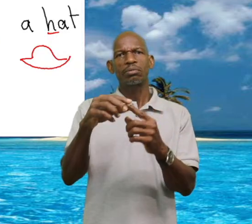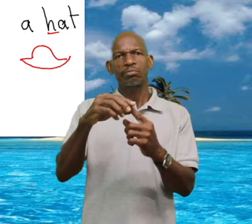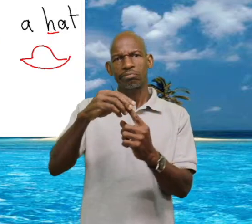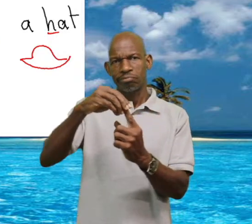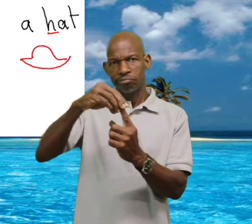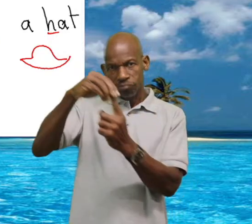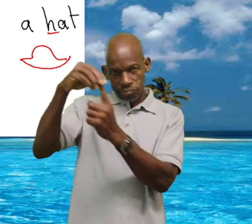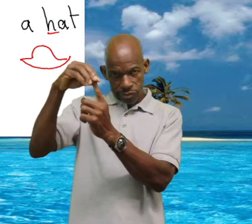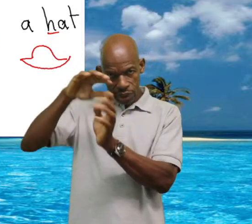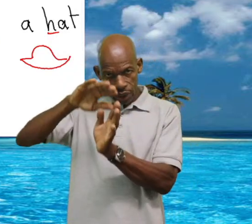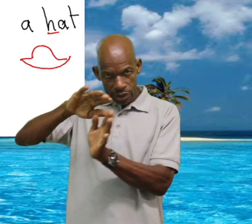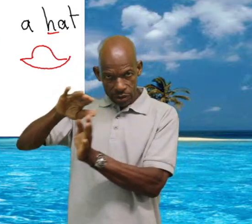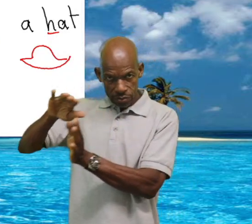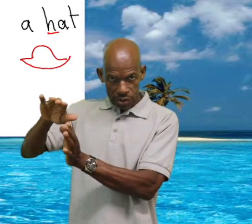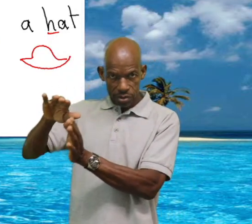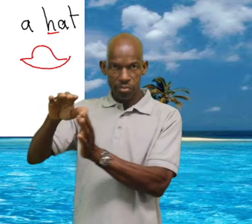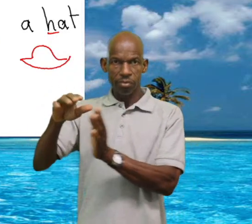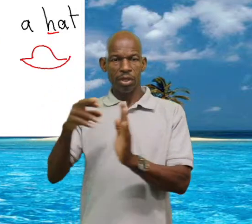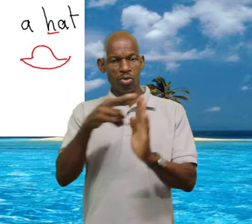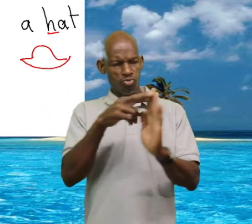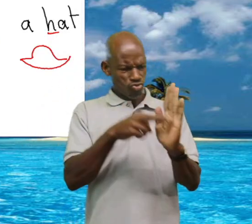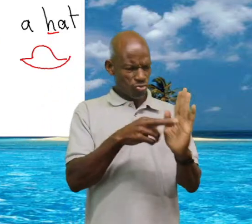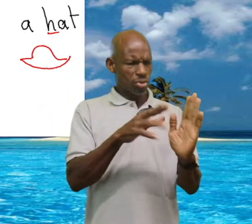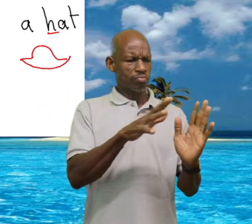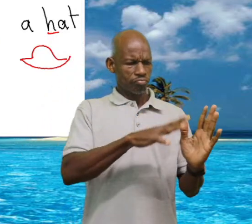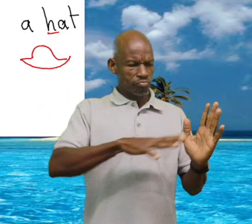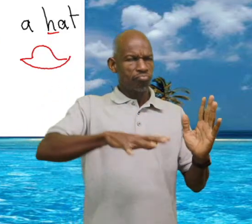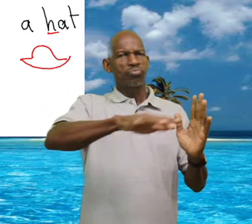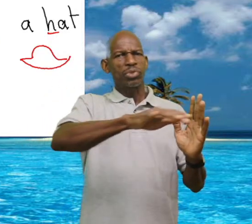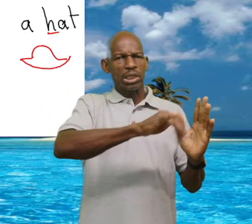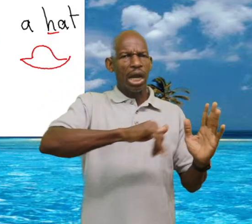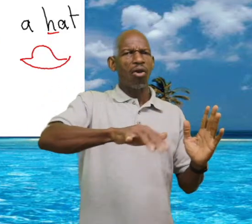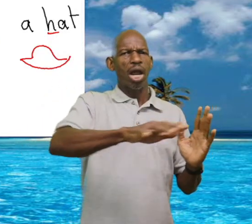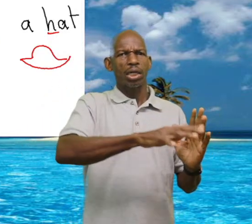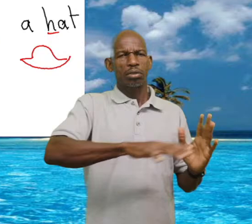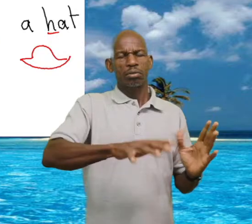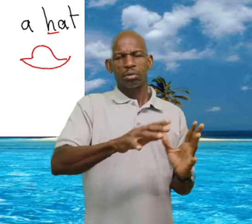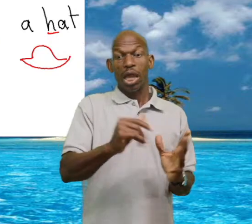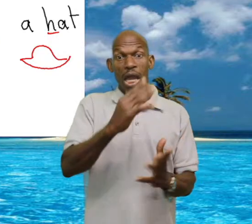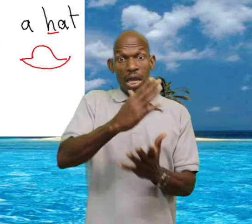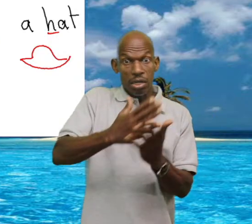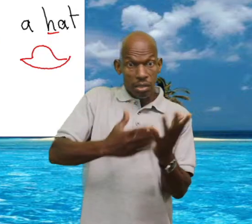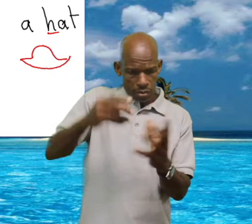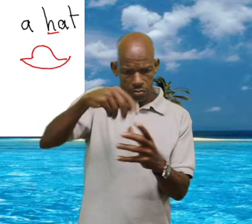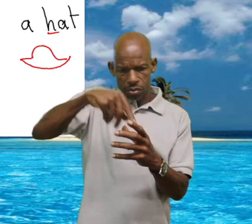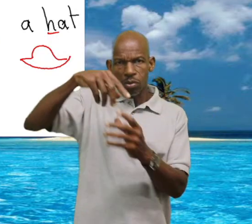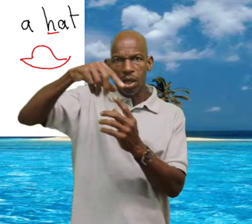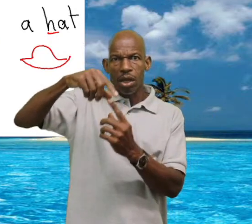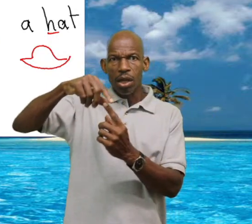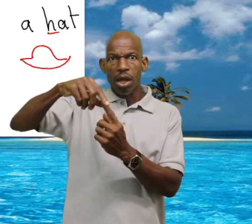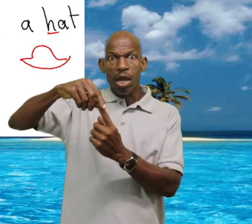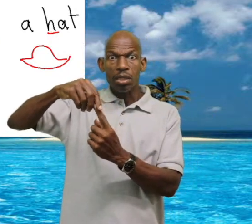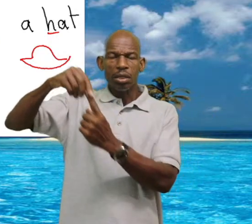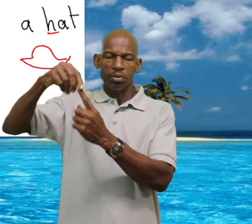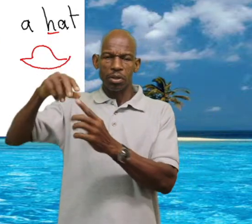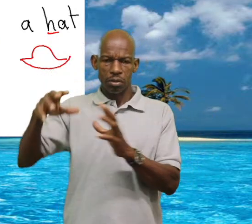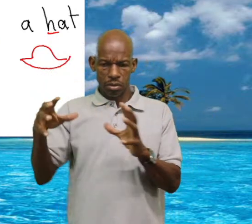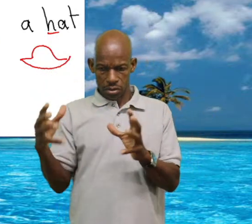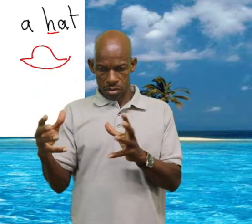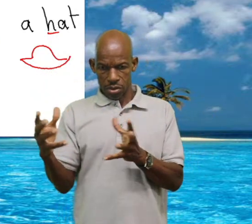I teach you a rule, I will bring the exceptions also, so you will learn words bit